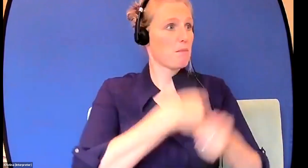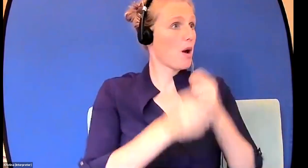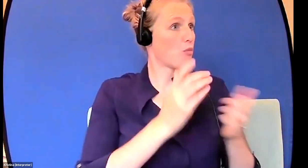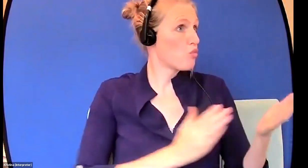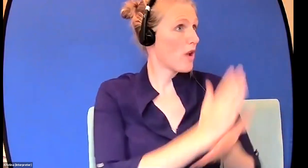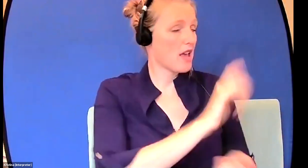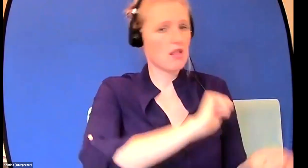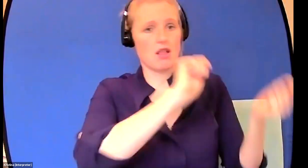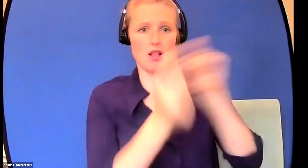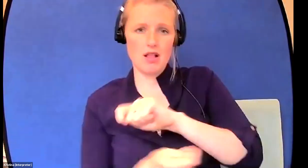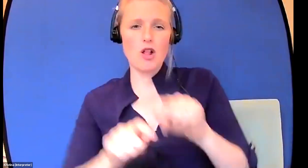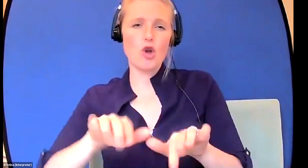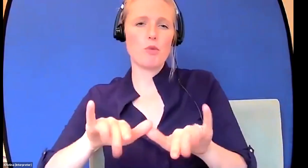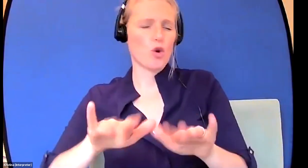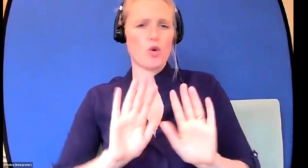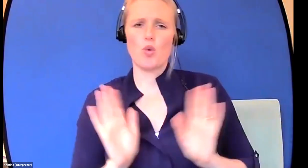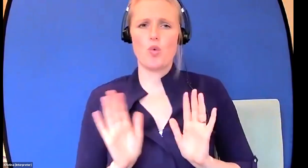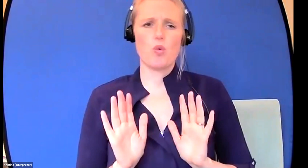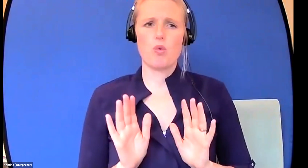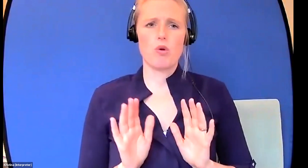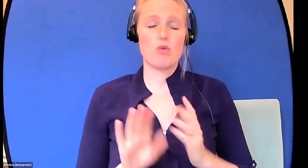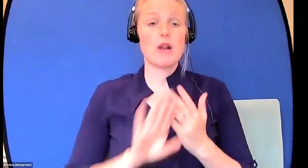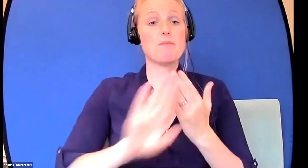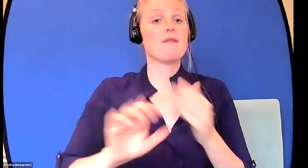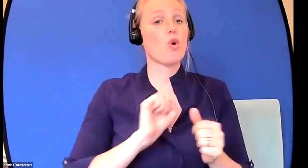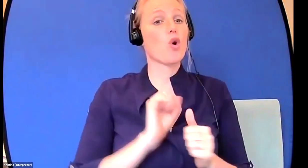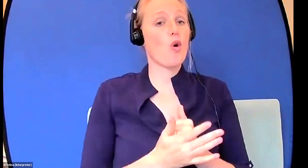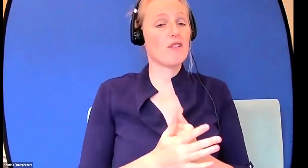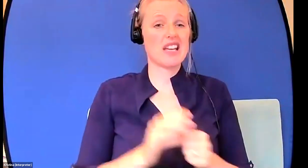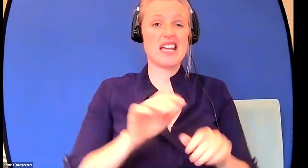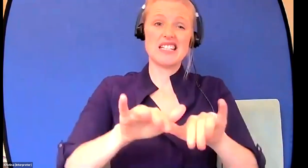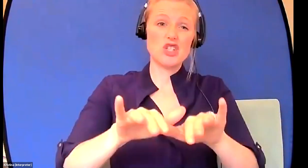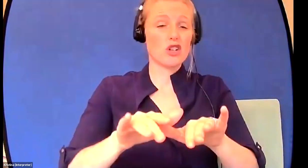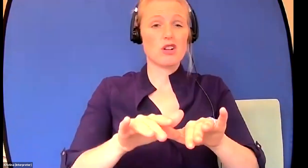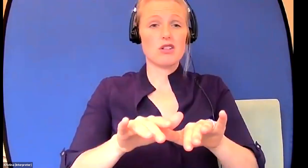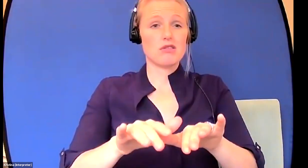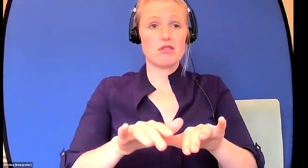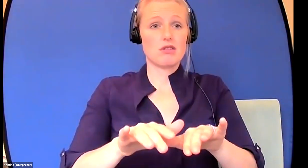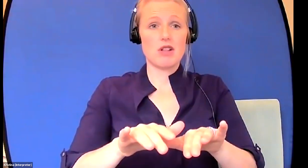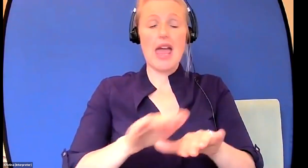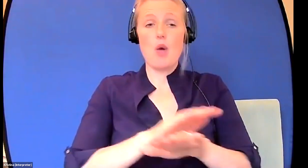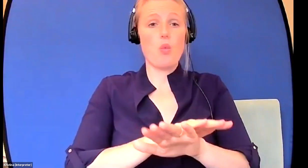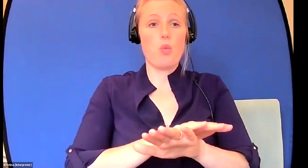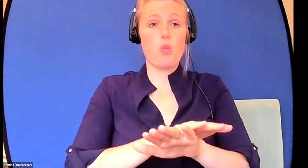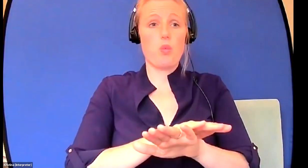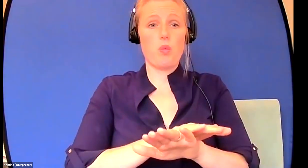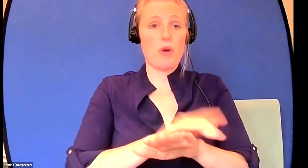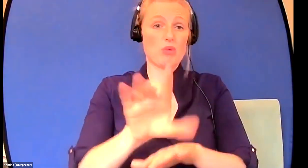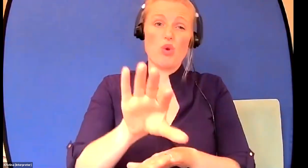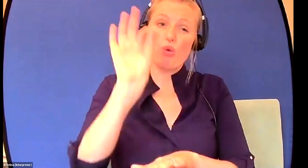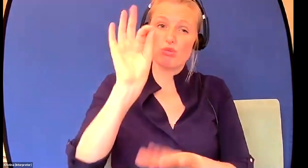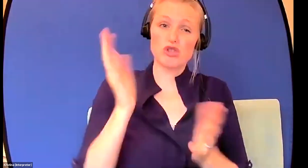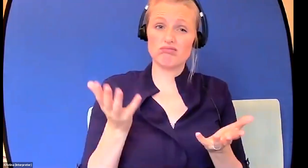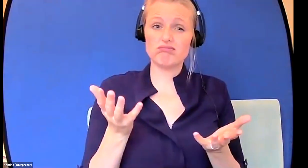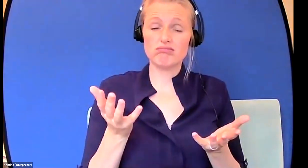the trend that before the COVID, digital wasn't optional. That was just an option for